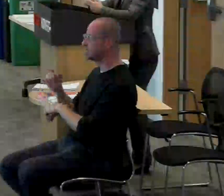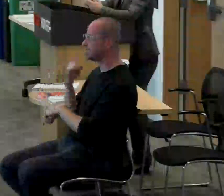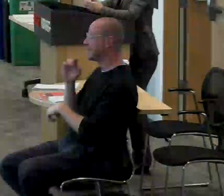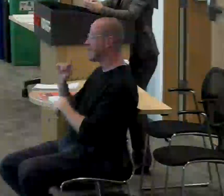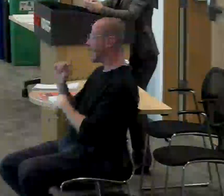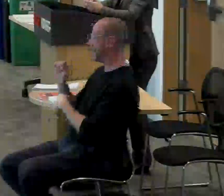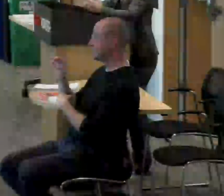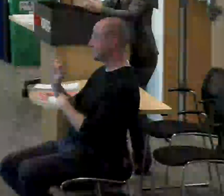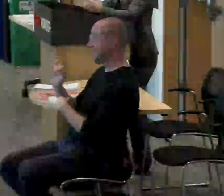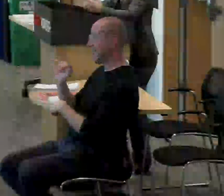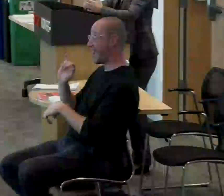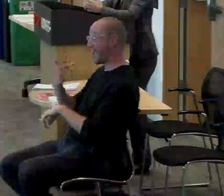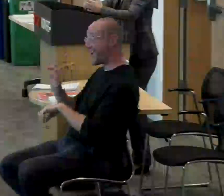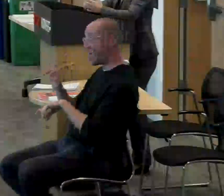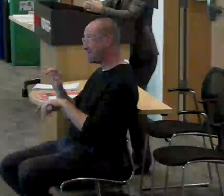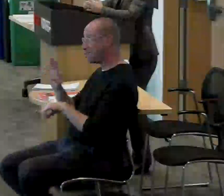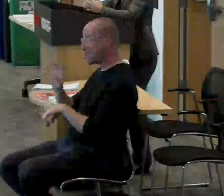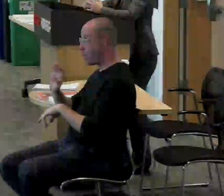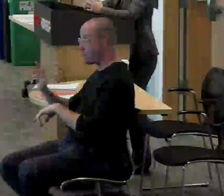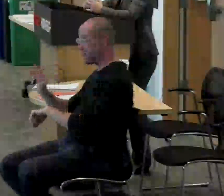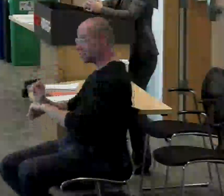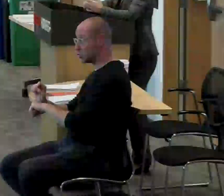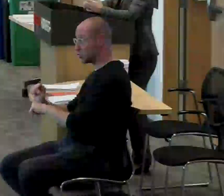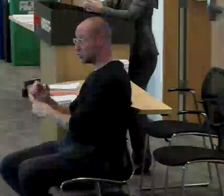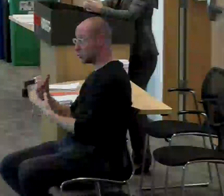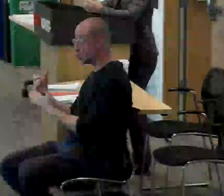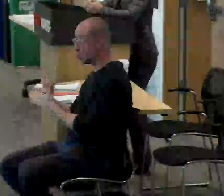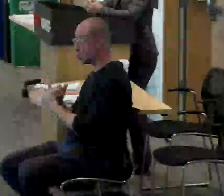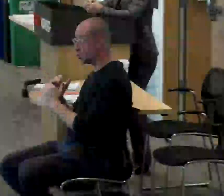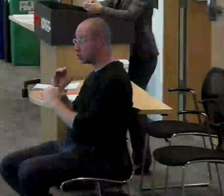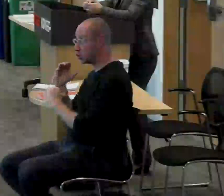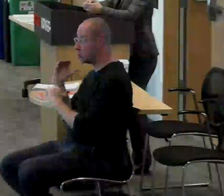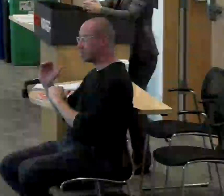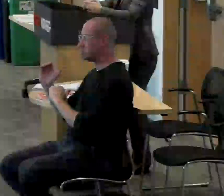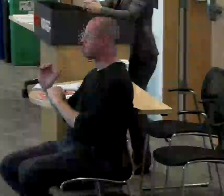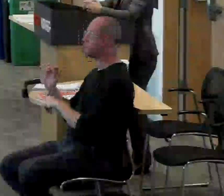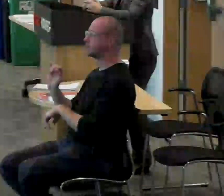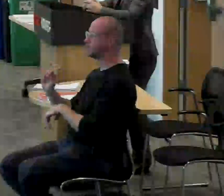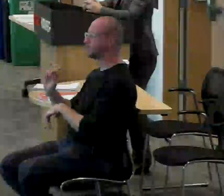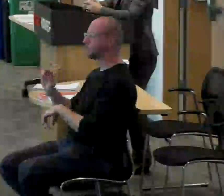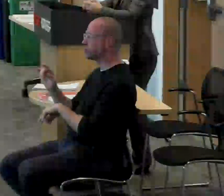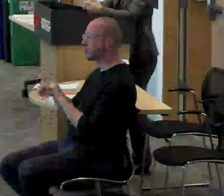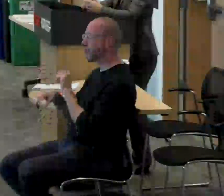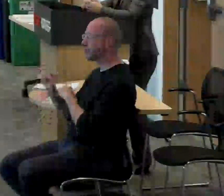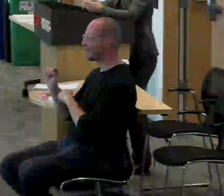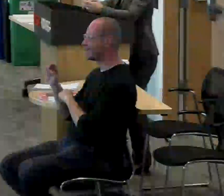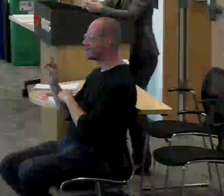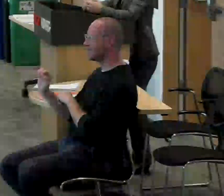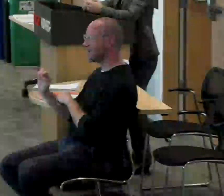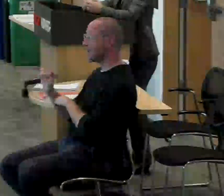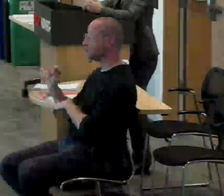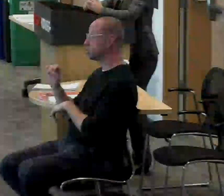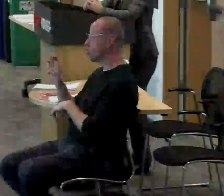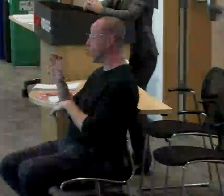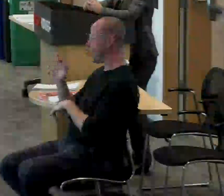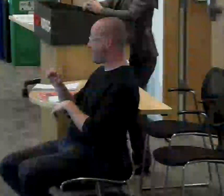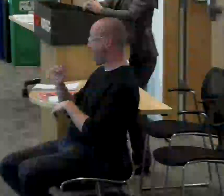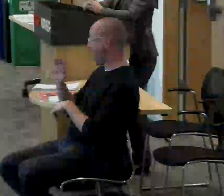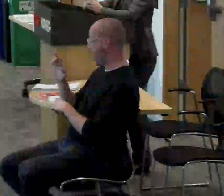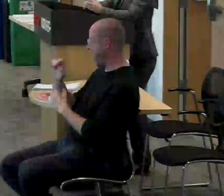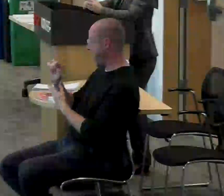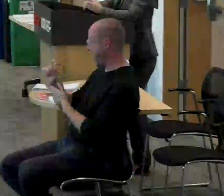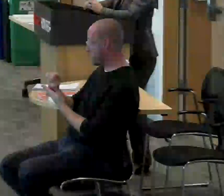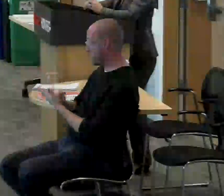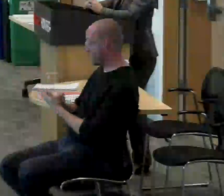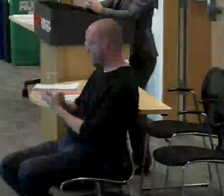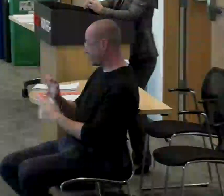activity. So it's the same thing as like SSI eligibility, except there's no work. Is that right? I'm not a